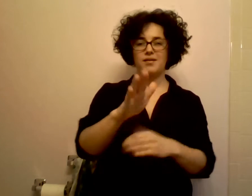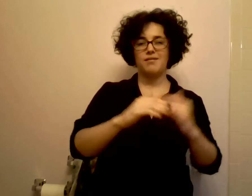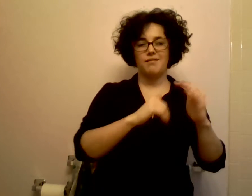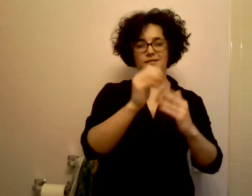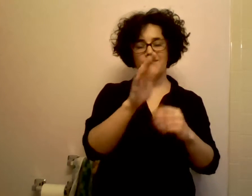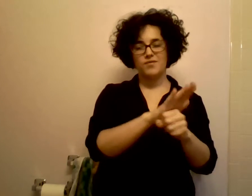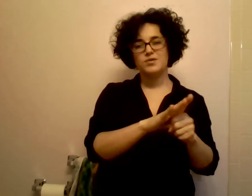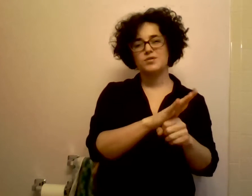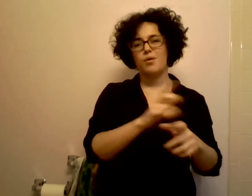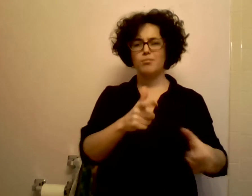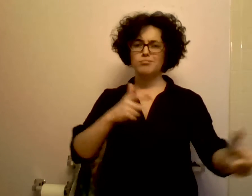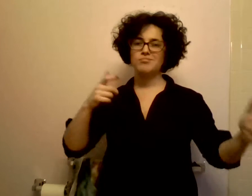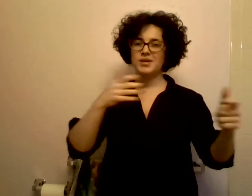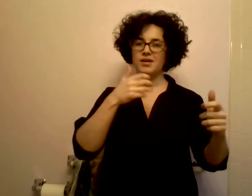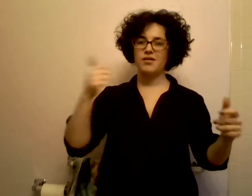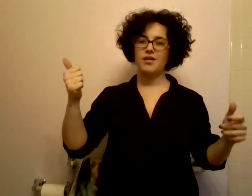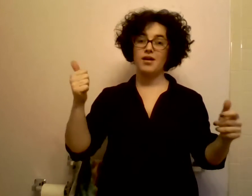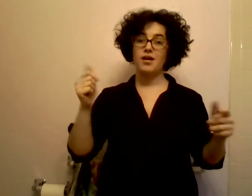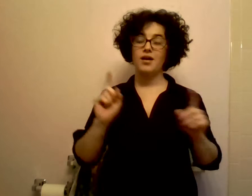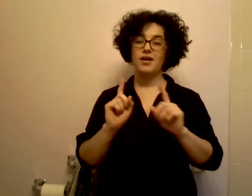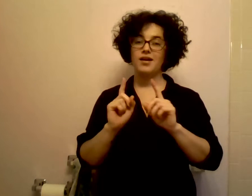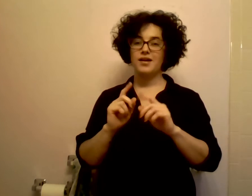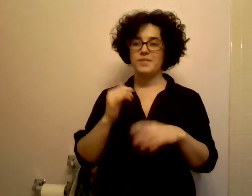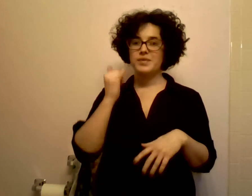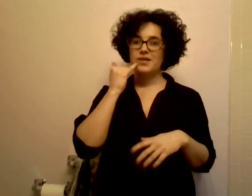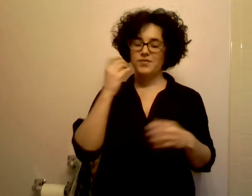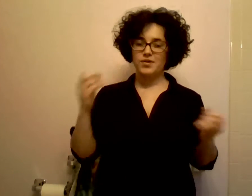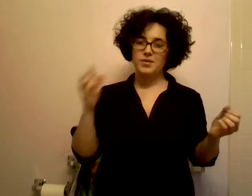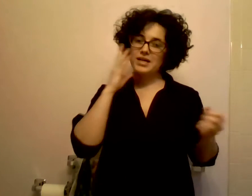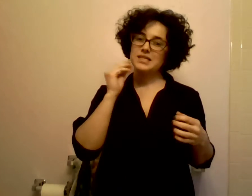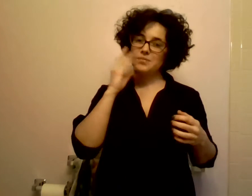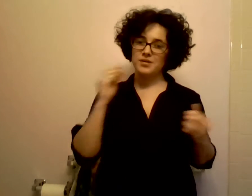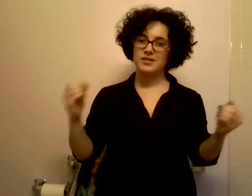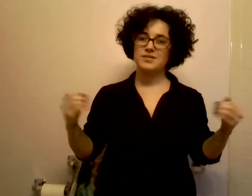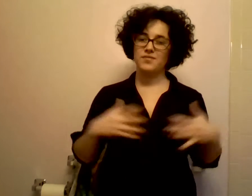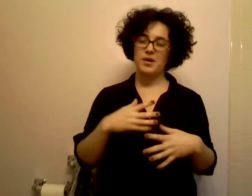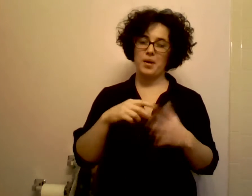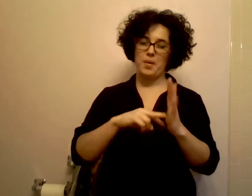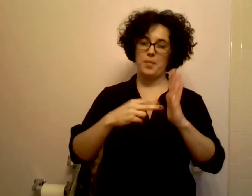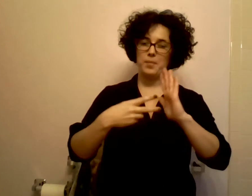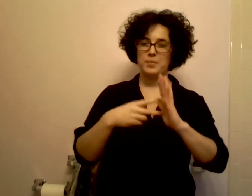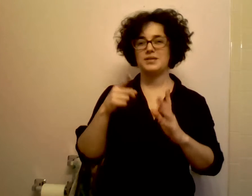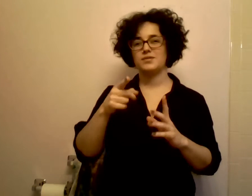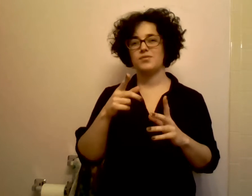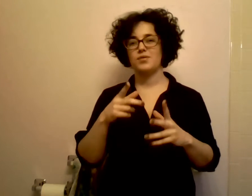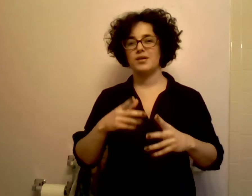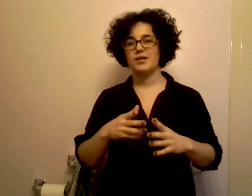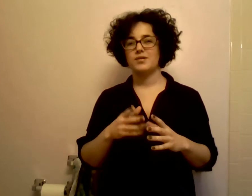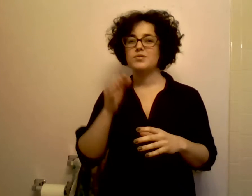If we face our fears squarely and imagine in the safety of our minds, which after all is where fear